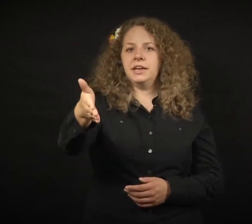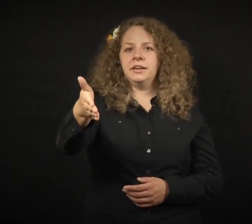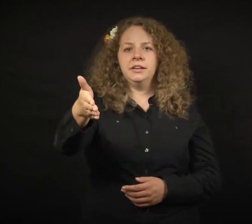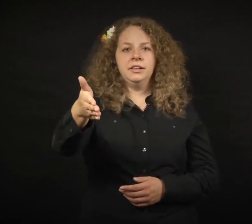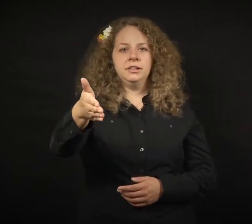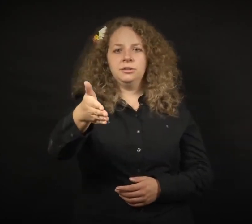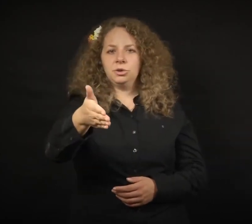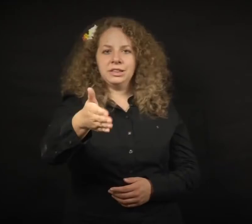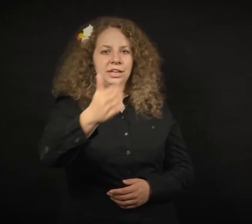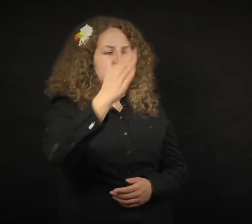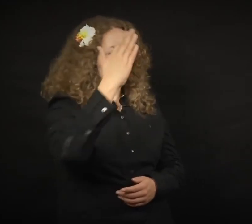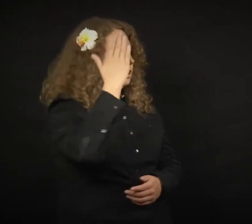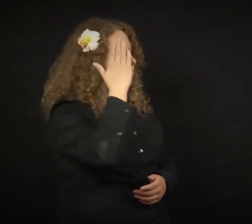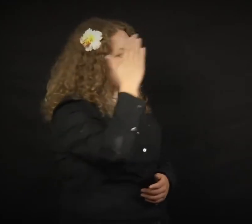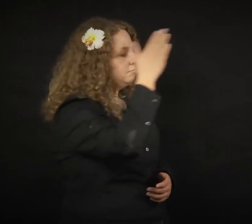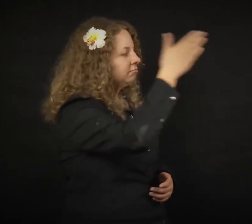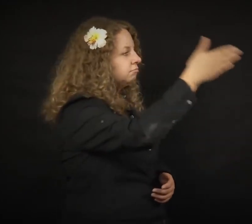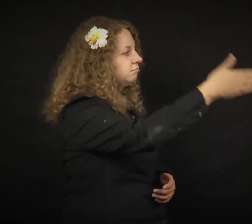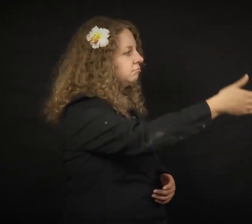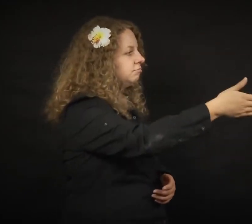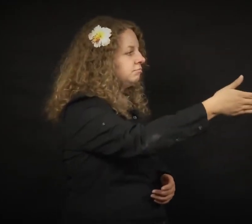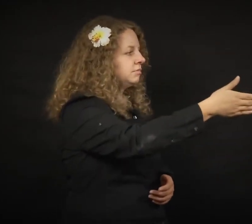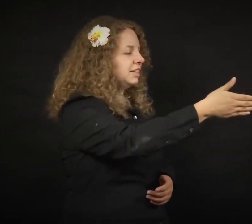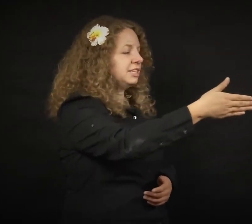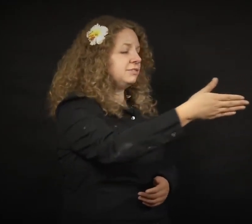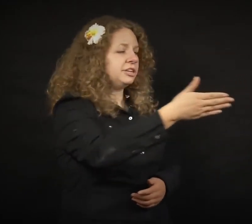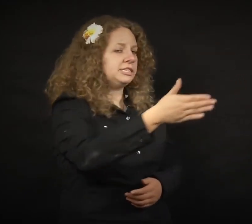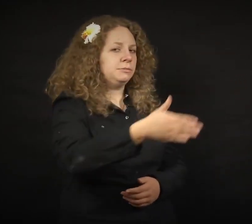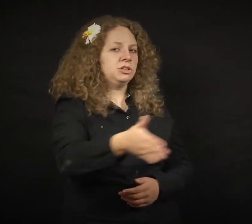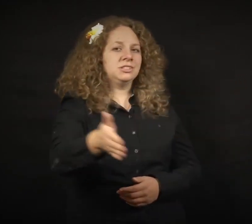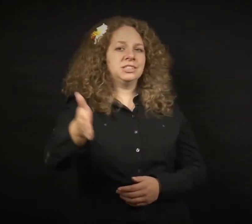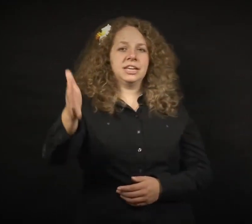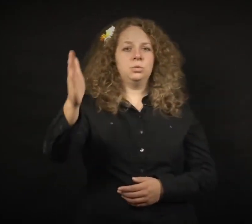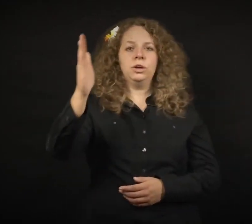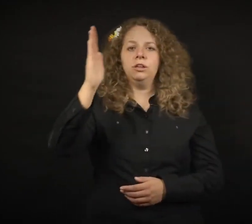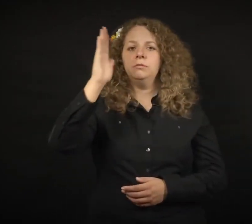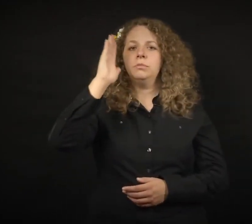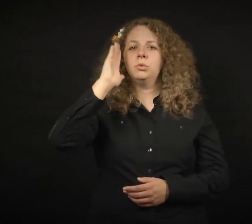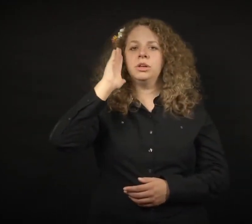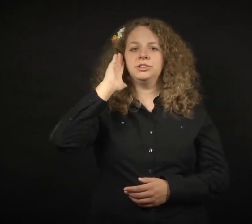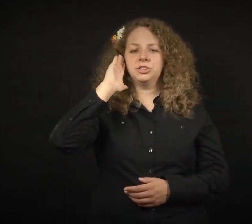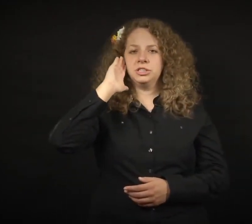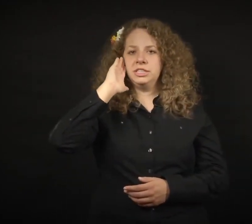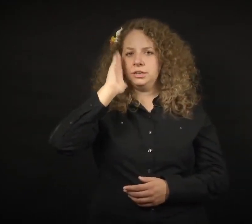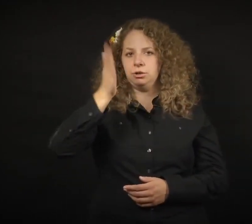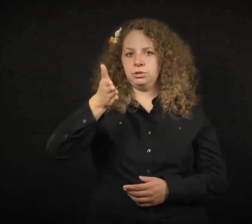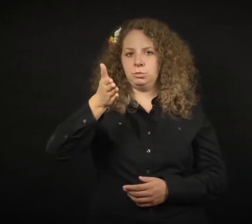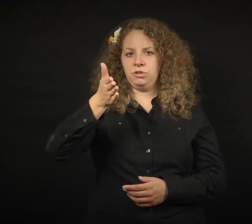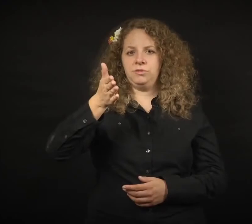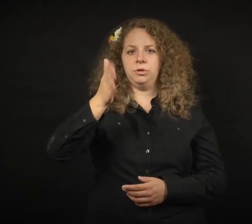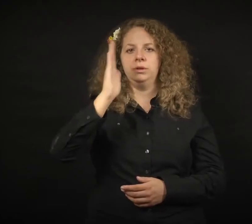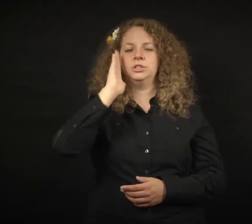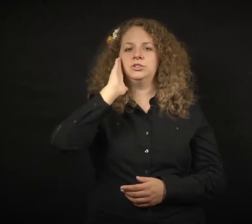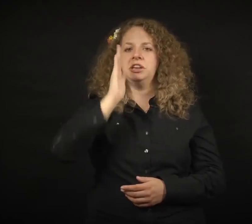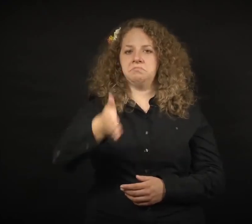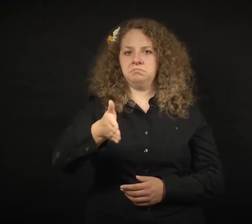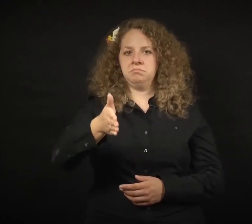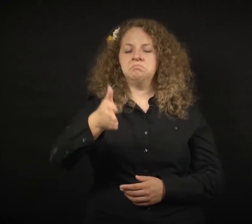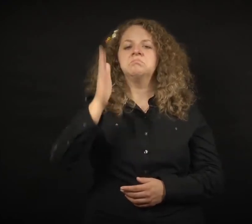someday, or later on. It's very similar to the sign will, but will starts here and goes more forward straight.